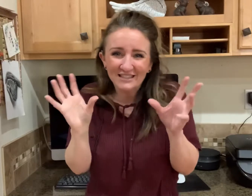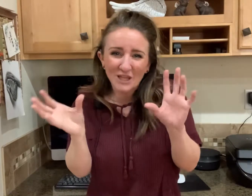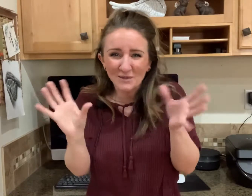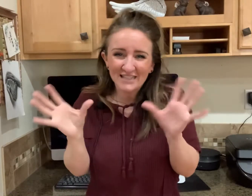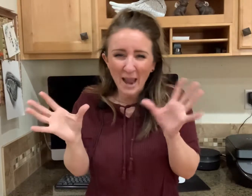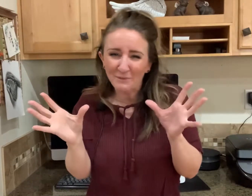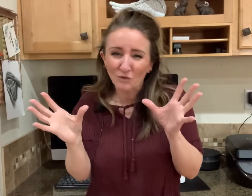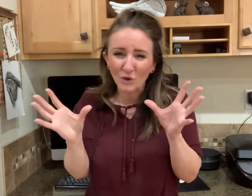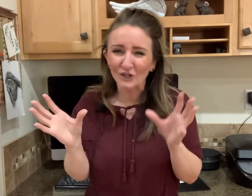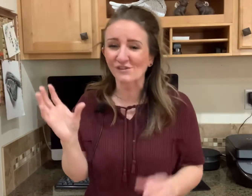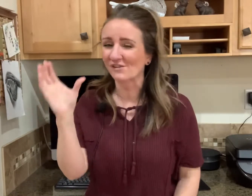those type of words.